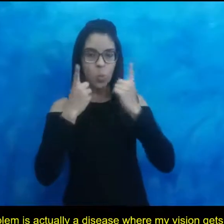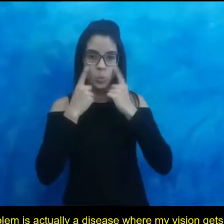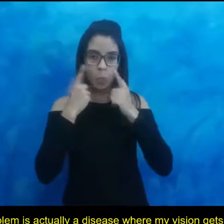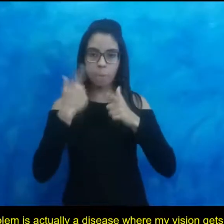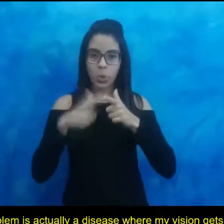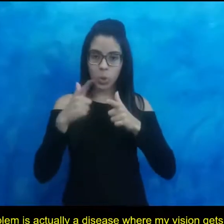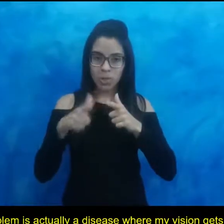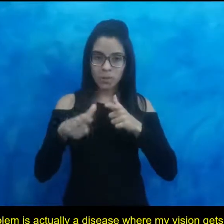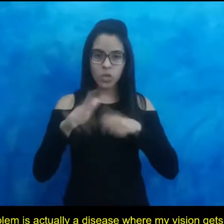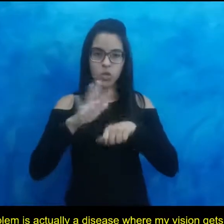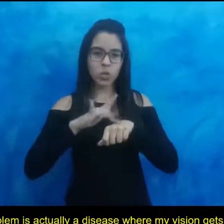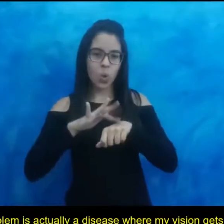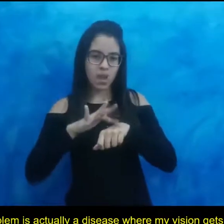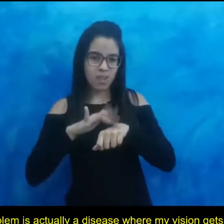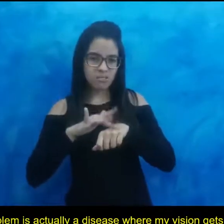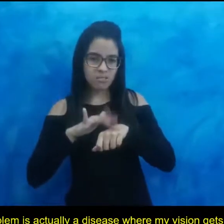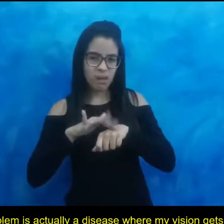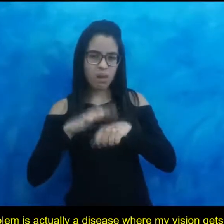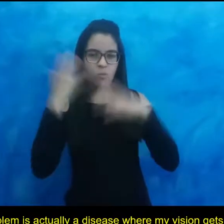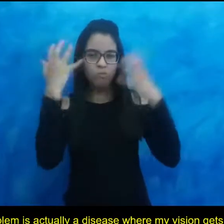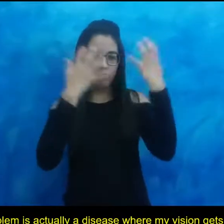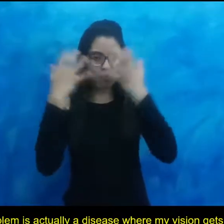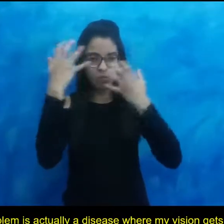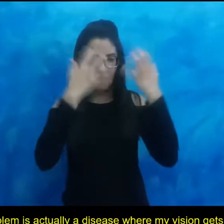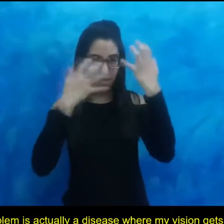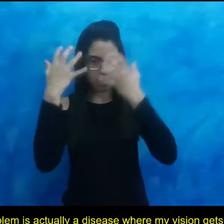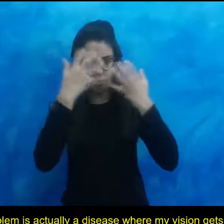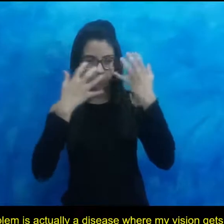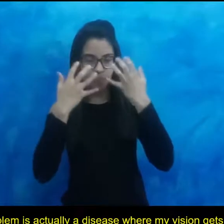like I have clothed in front of me.